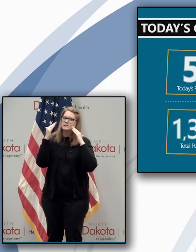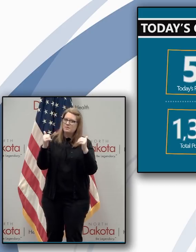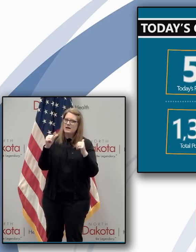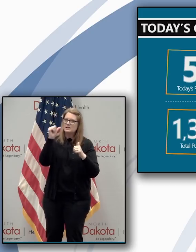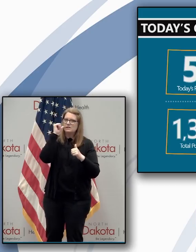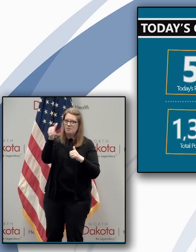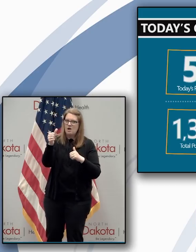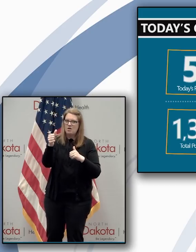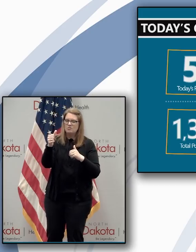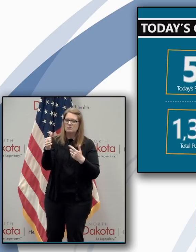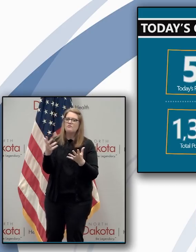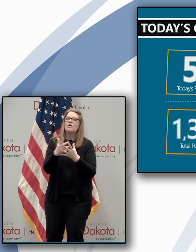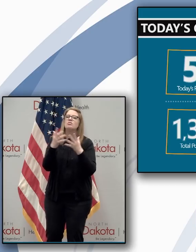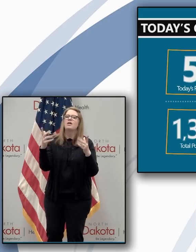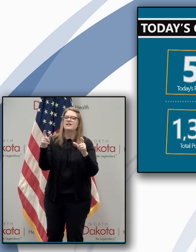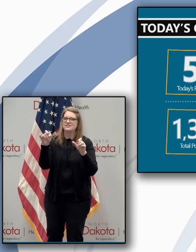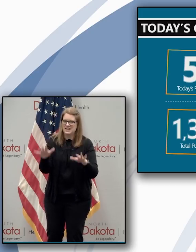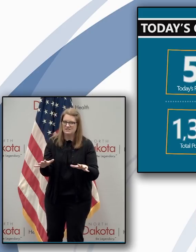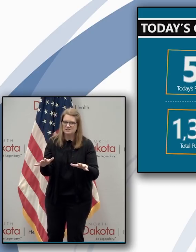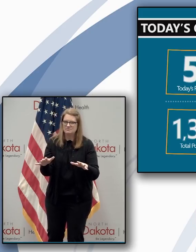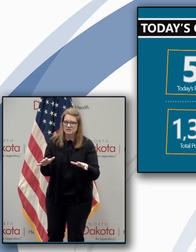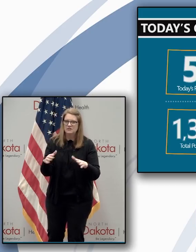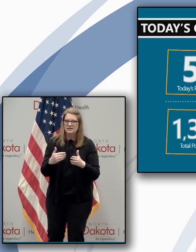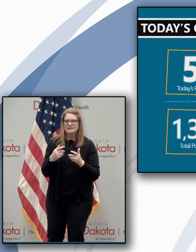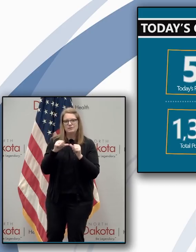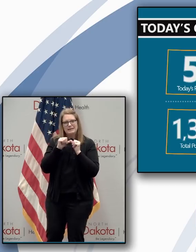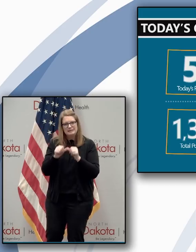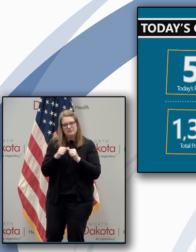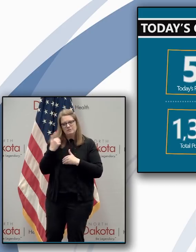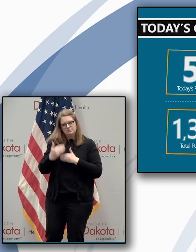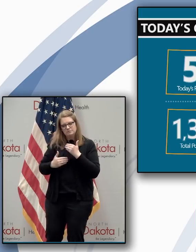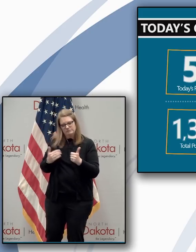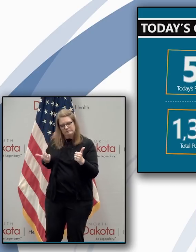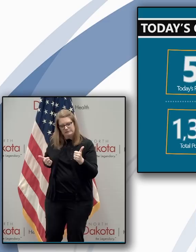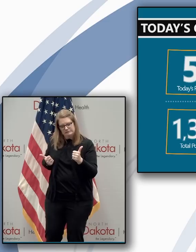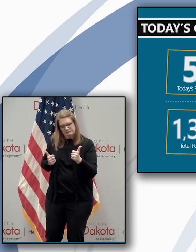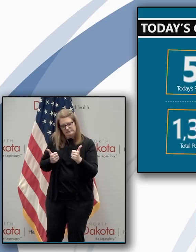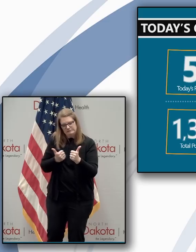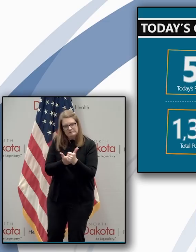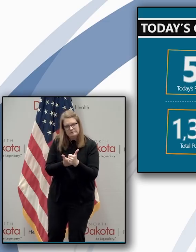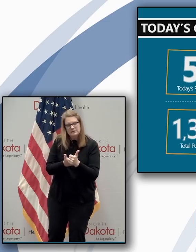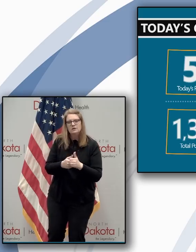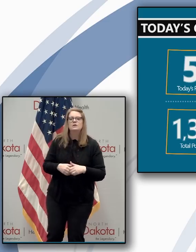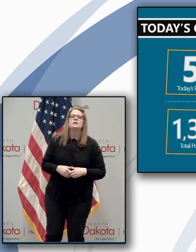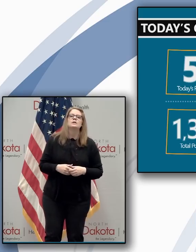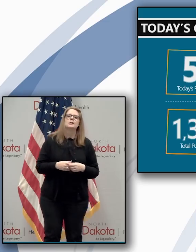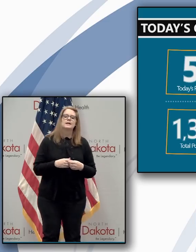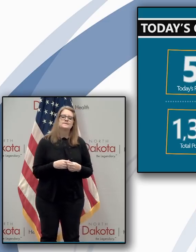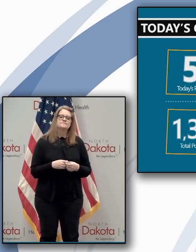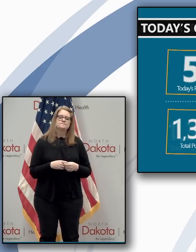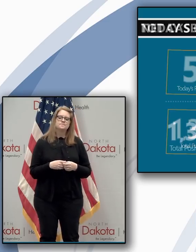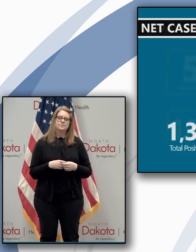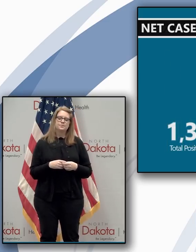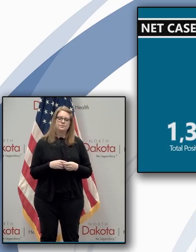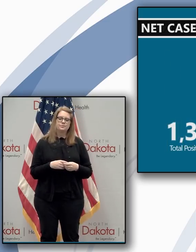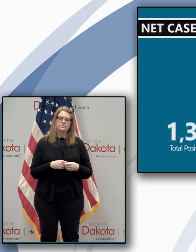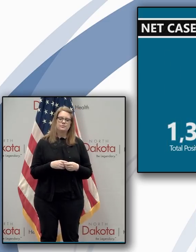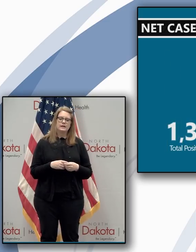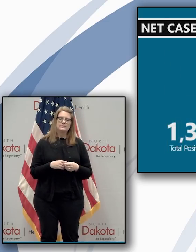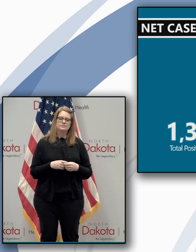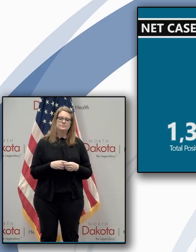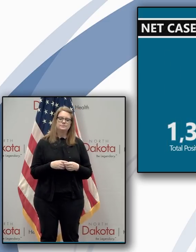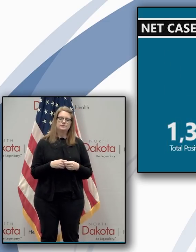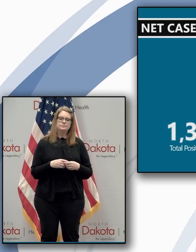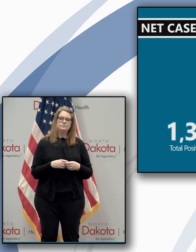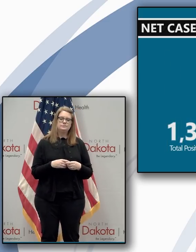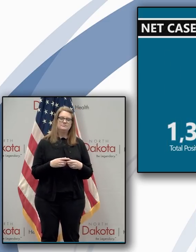large day in terms of number of tests reported tomorrow as we work through that. When we take a look at the net case